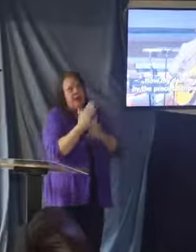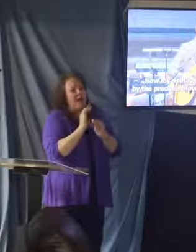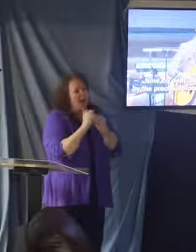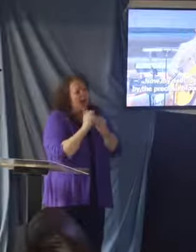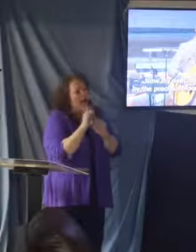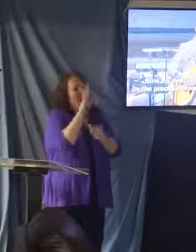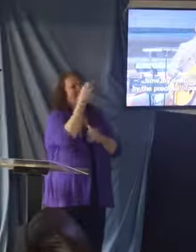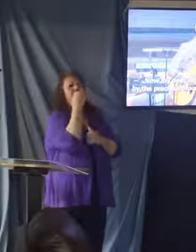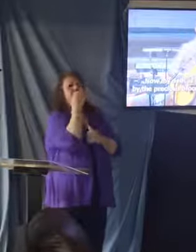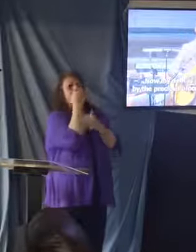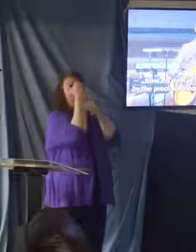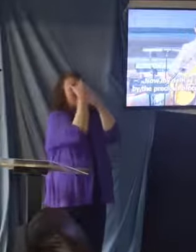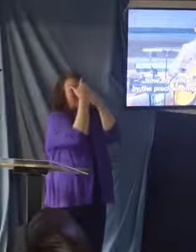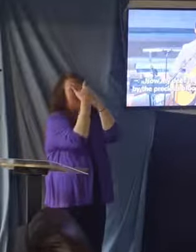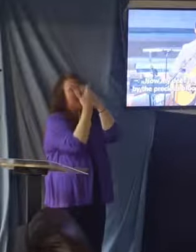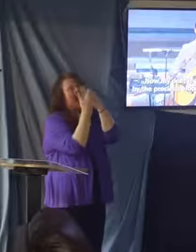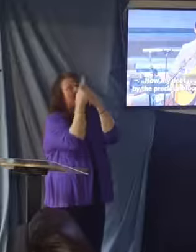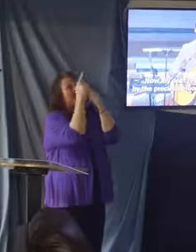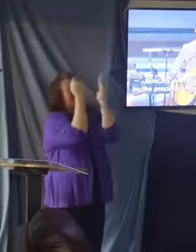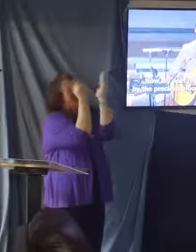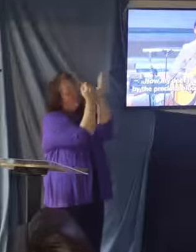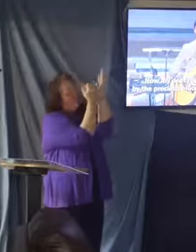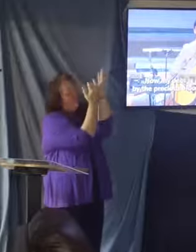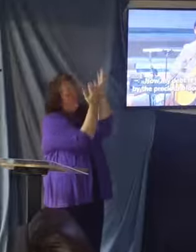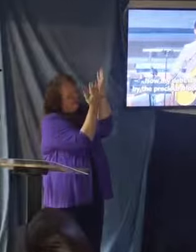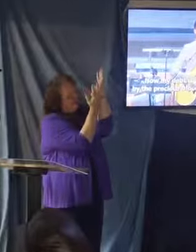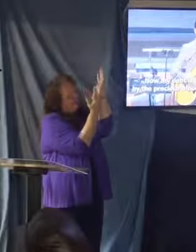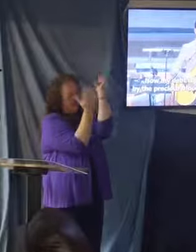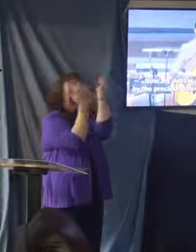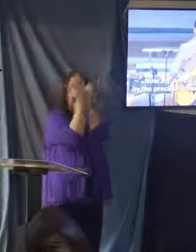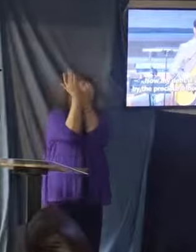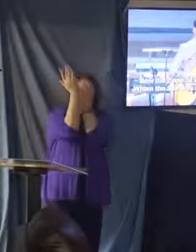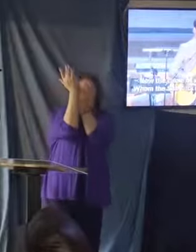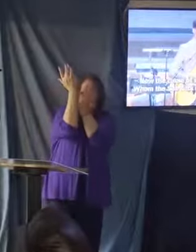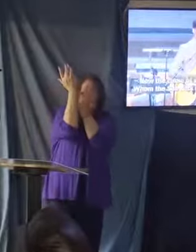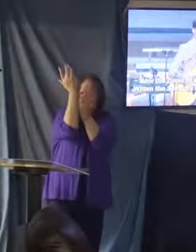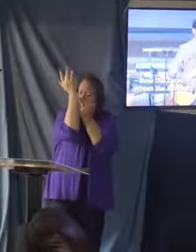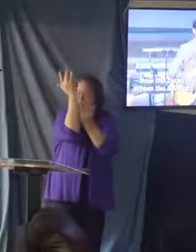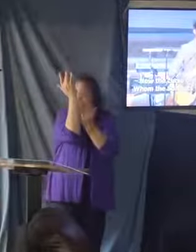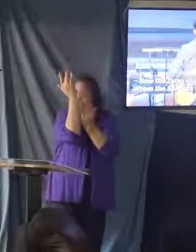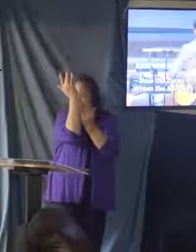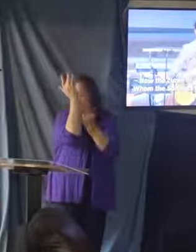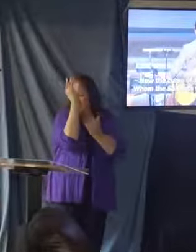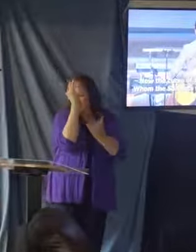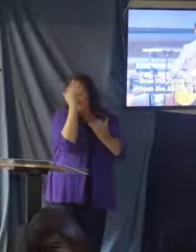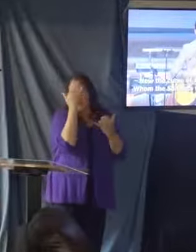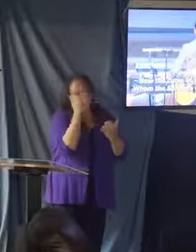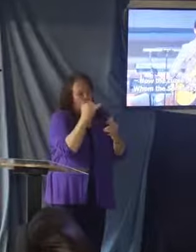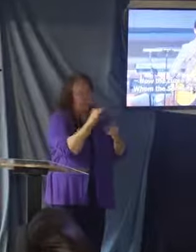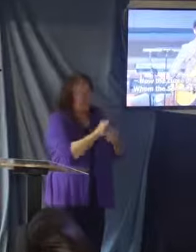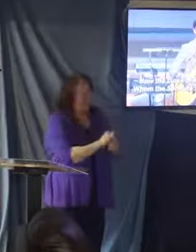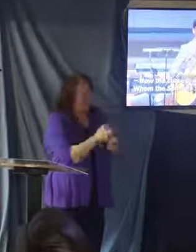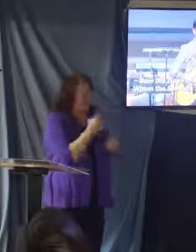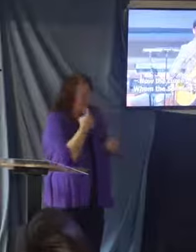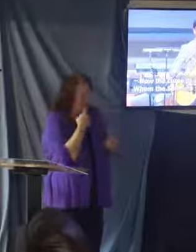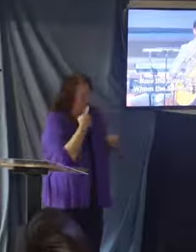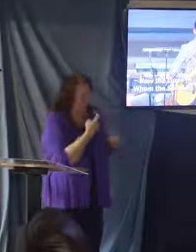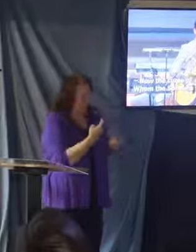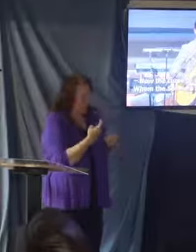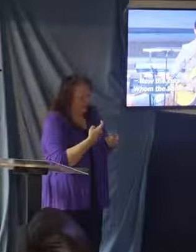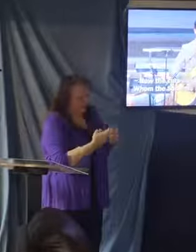the precious blood that my Jesus spilled. Now the